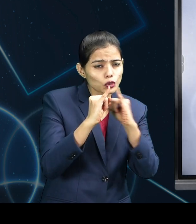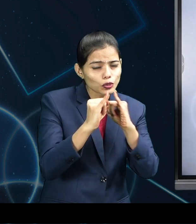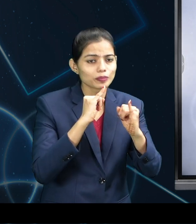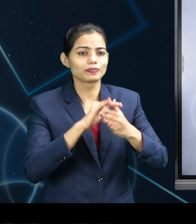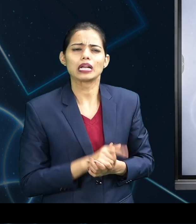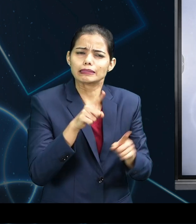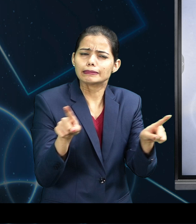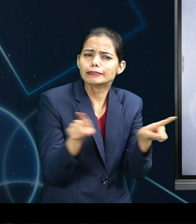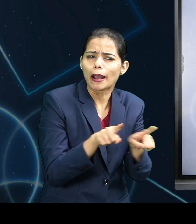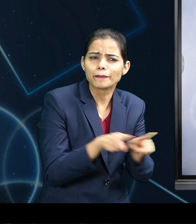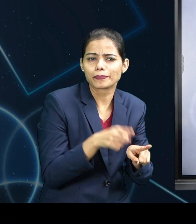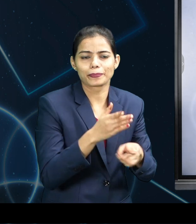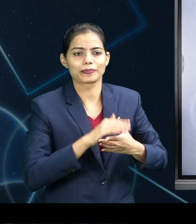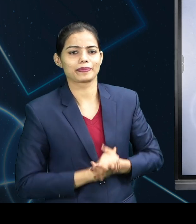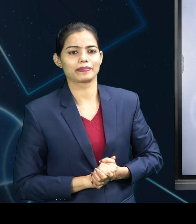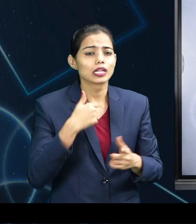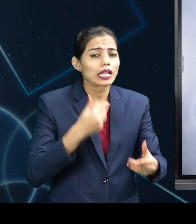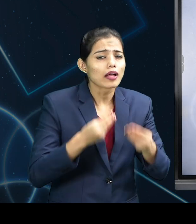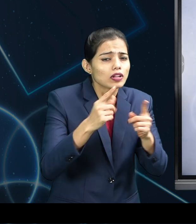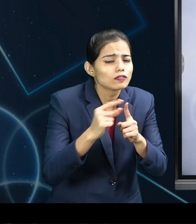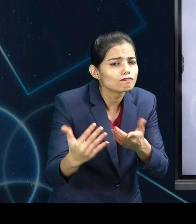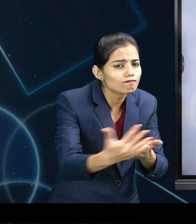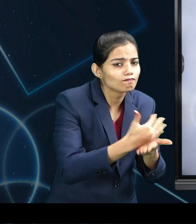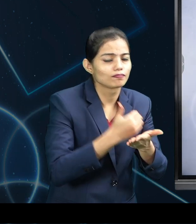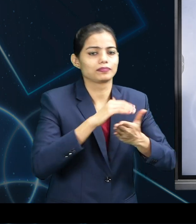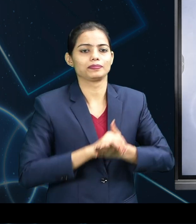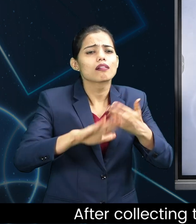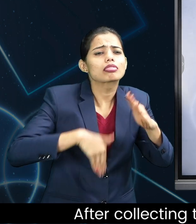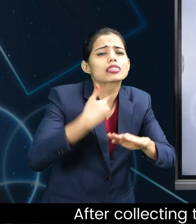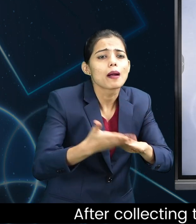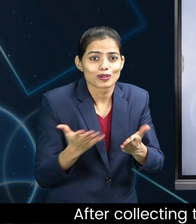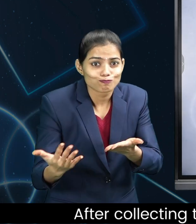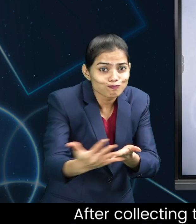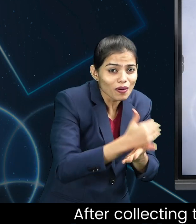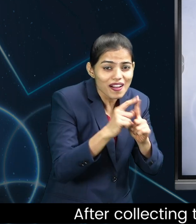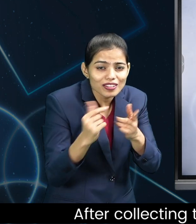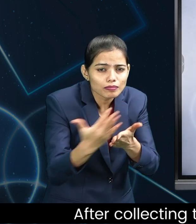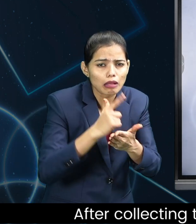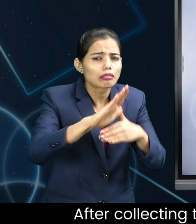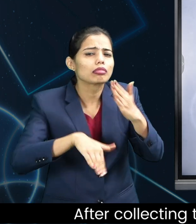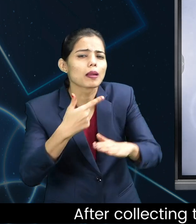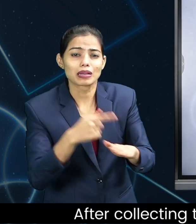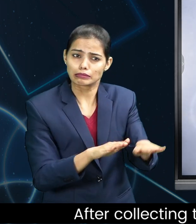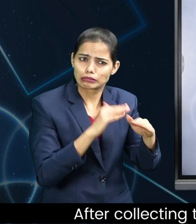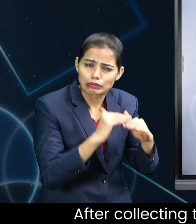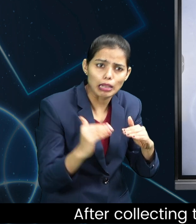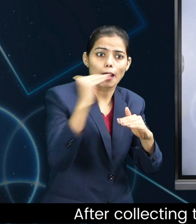interviews, sampling. Presentation of data. After collecting the data, the next step is to present